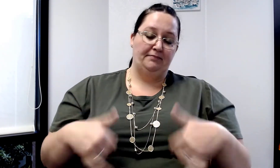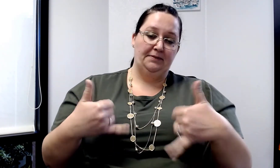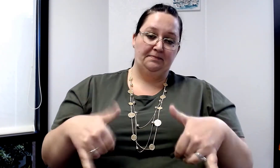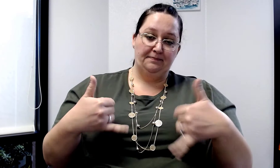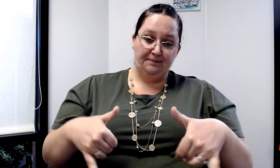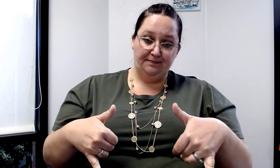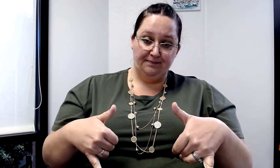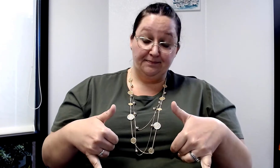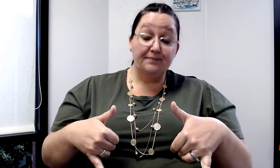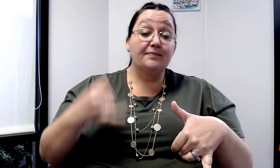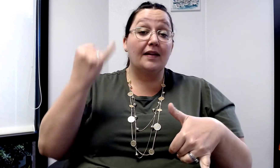same sign.